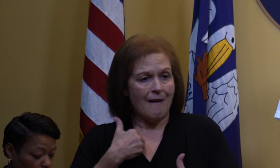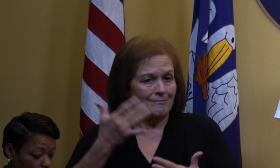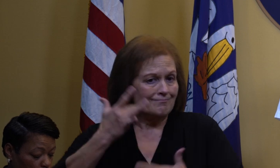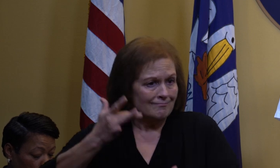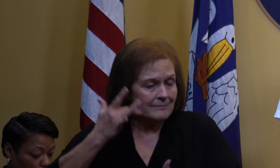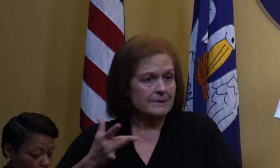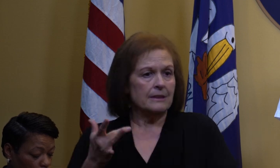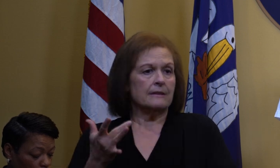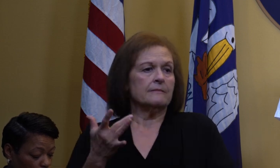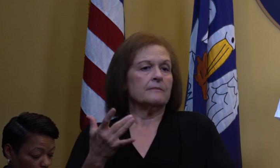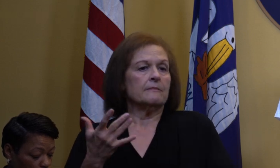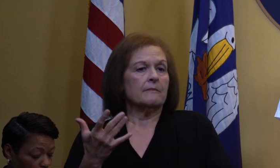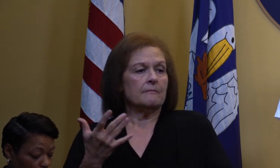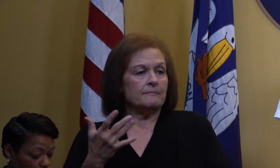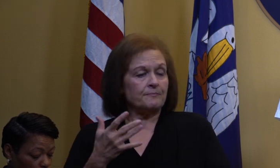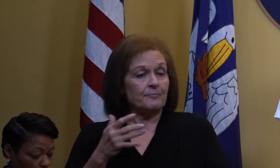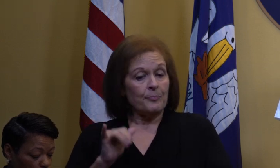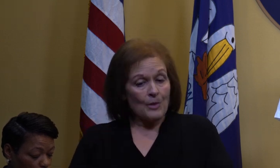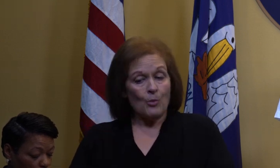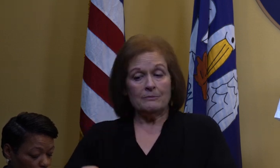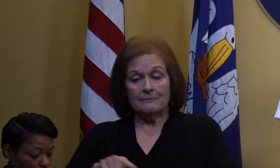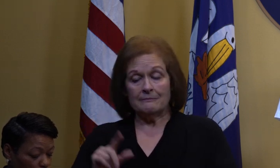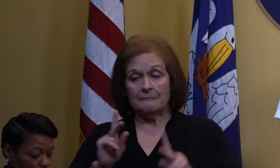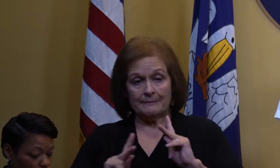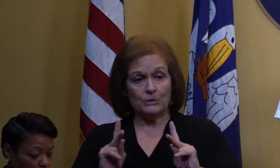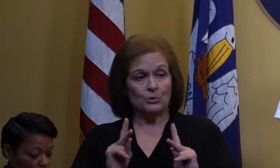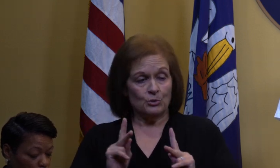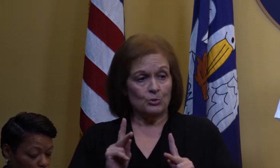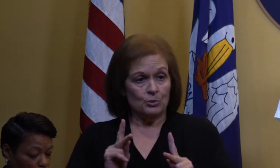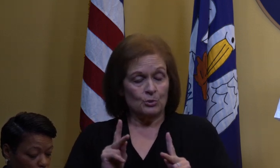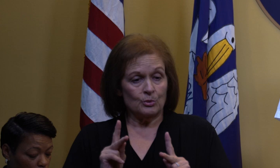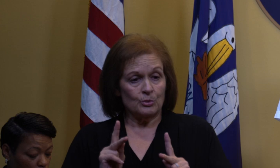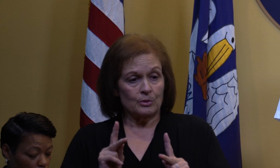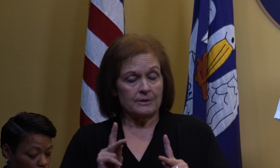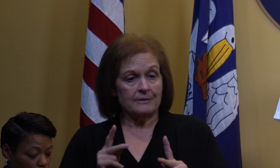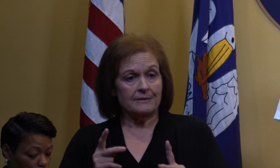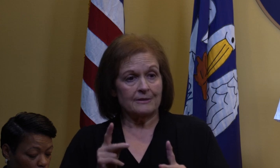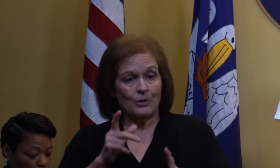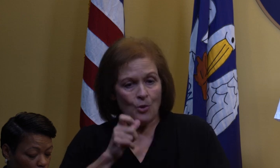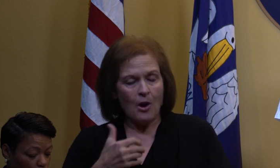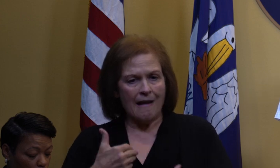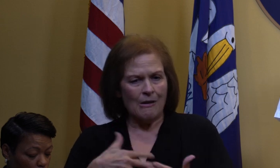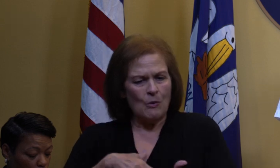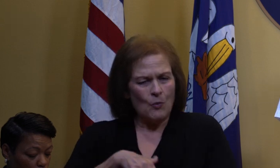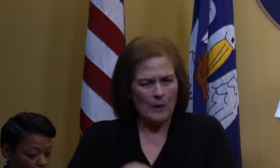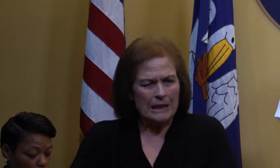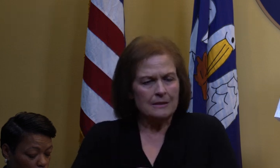medical conditions, and those that have other types of fragility in our